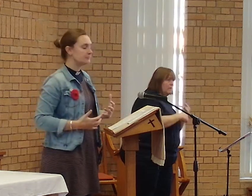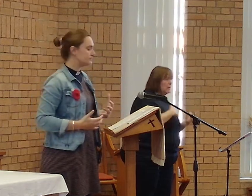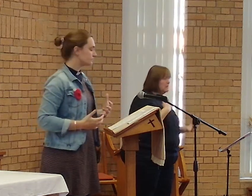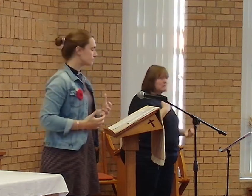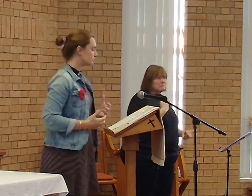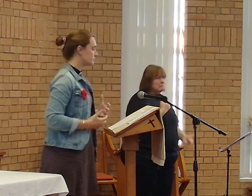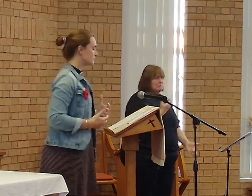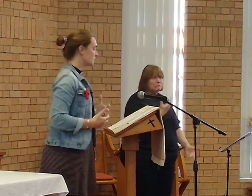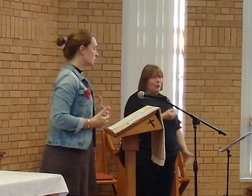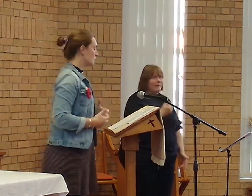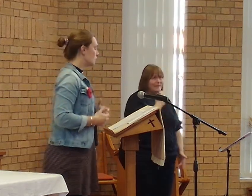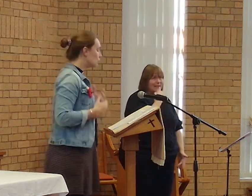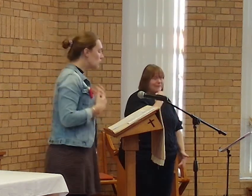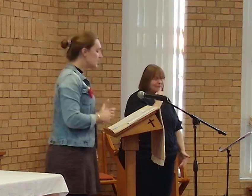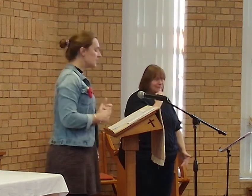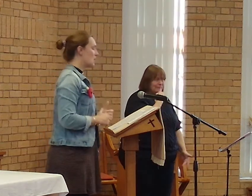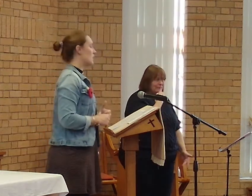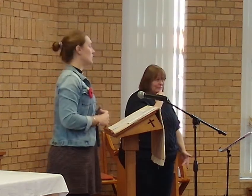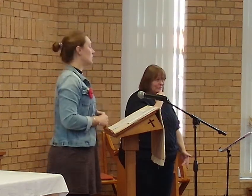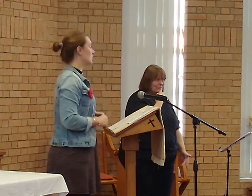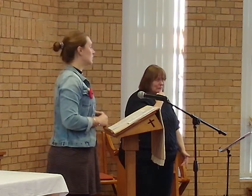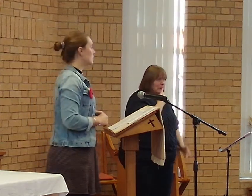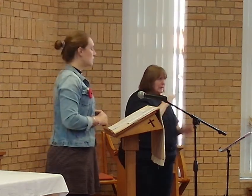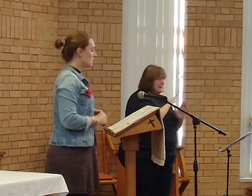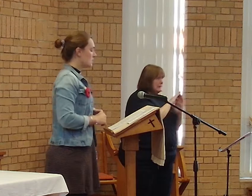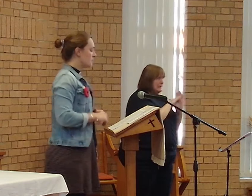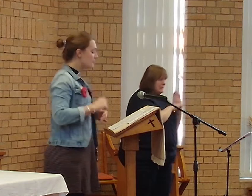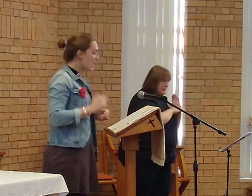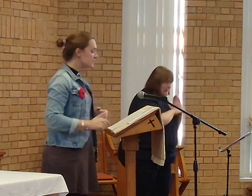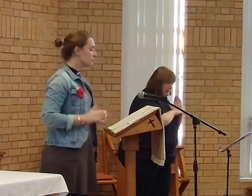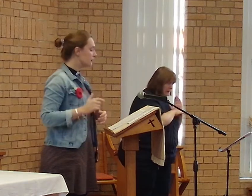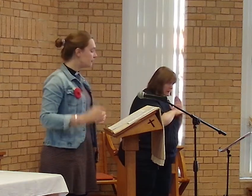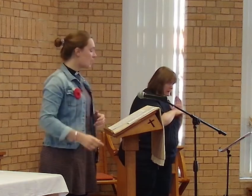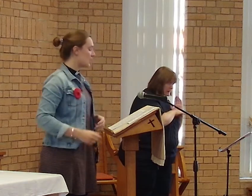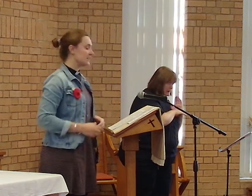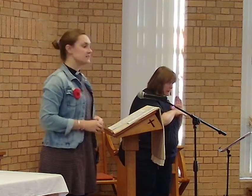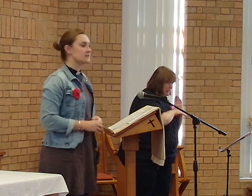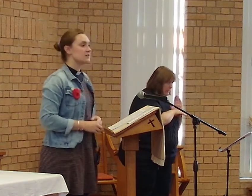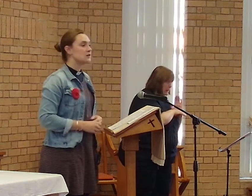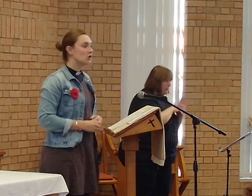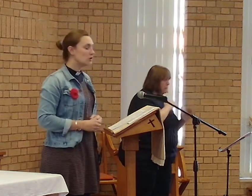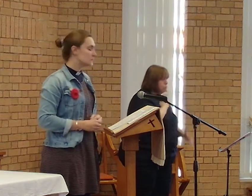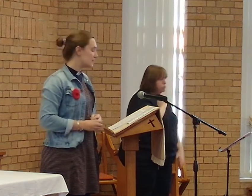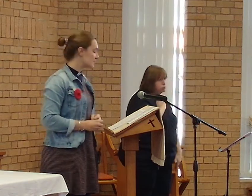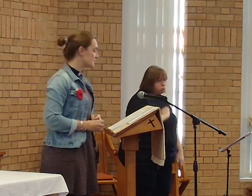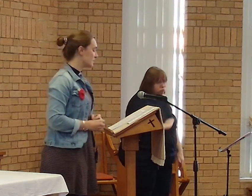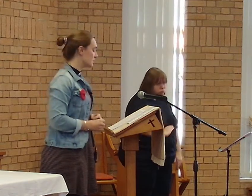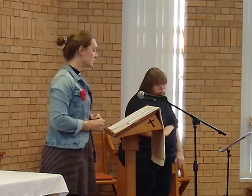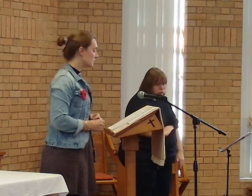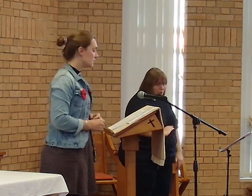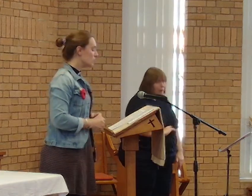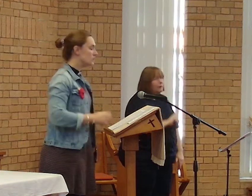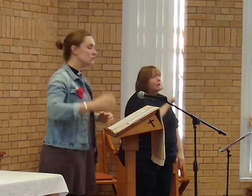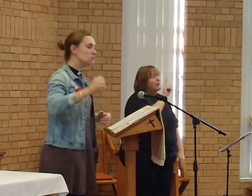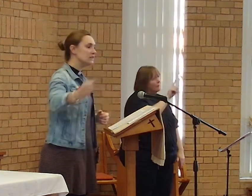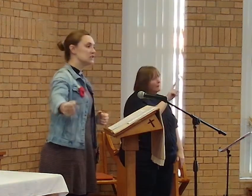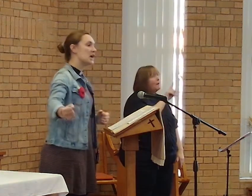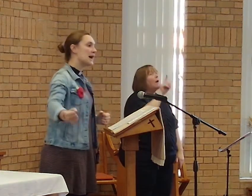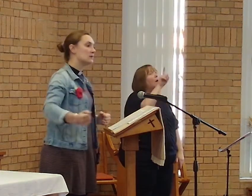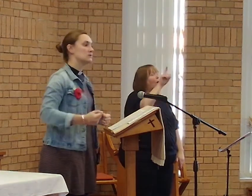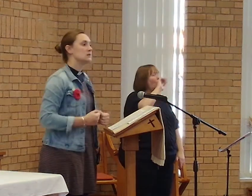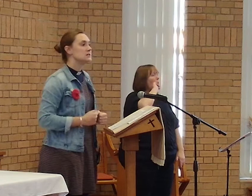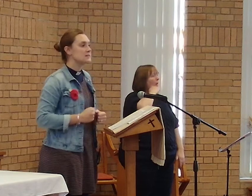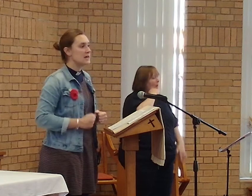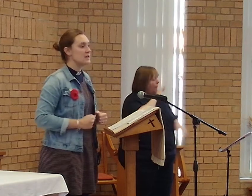enough, when you're running low, then you'll find God's blessing when you